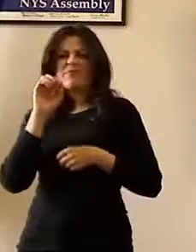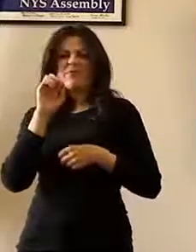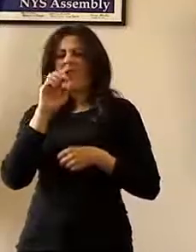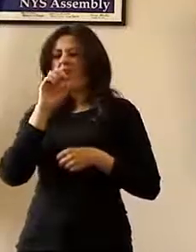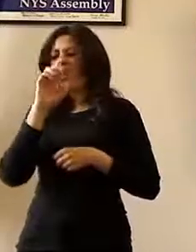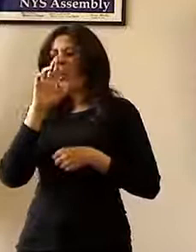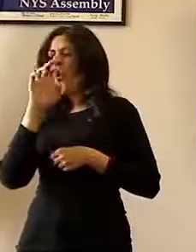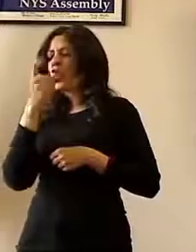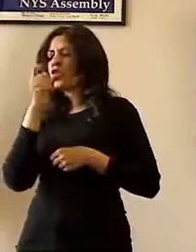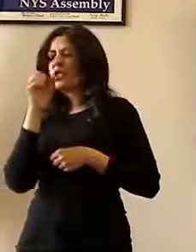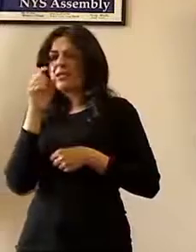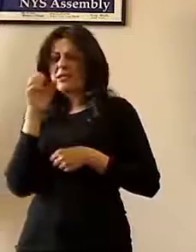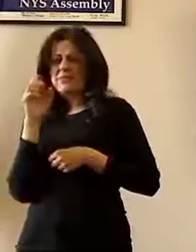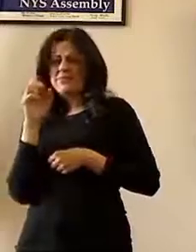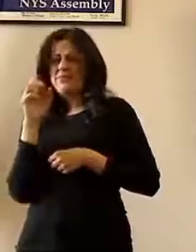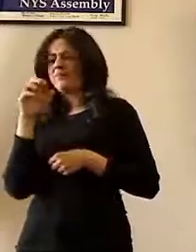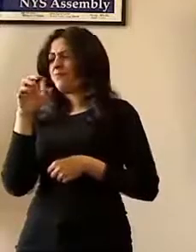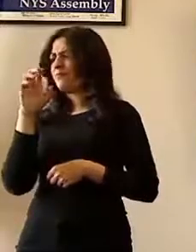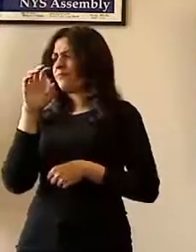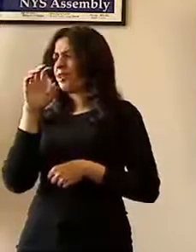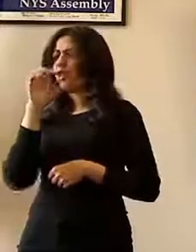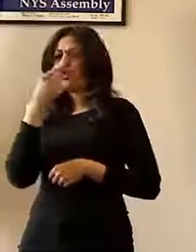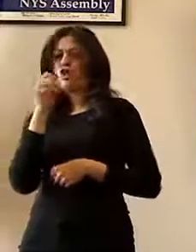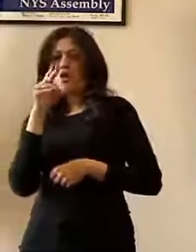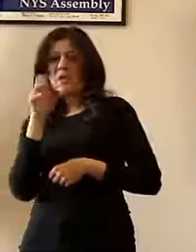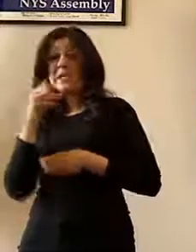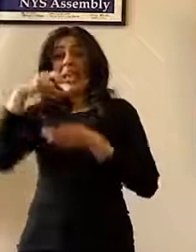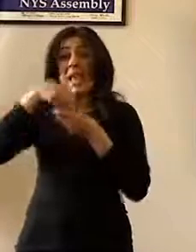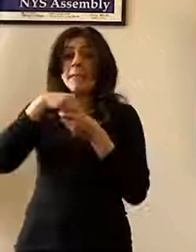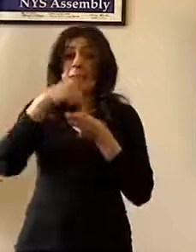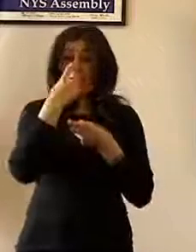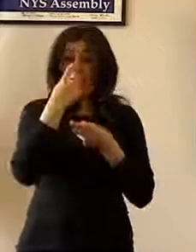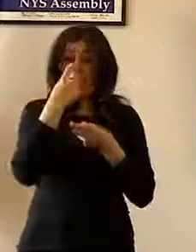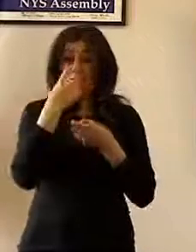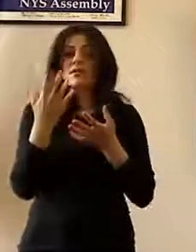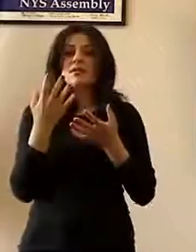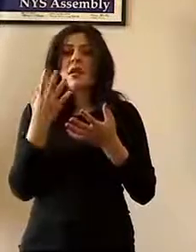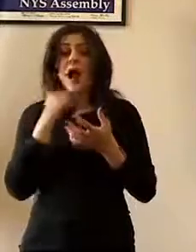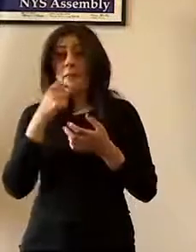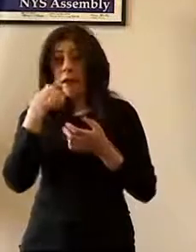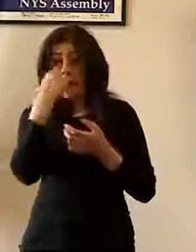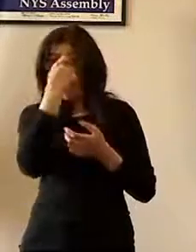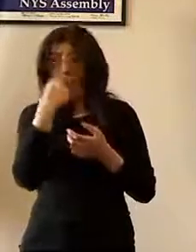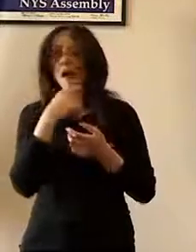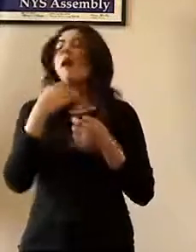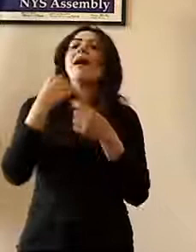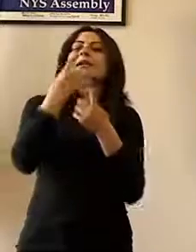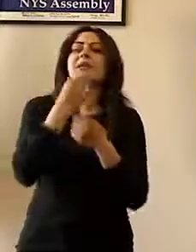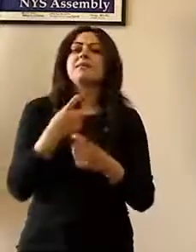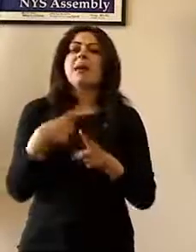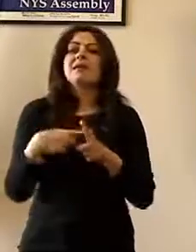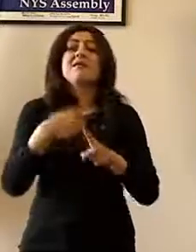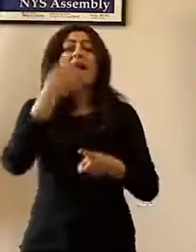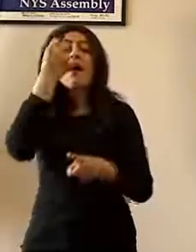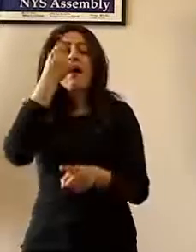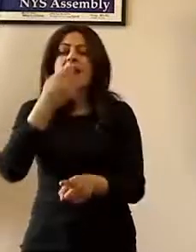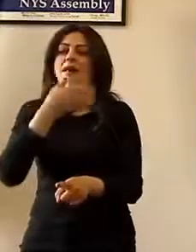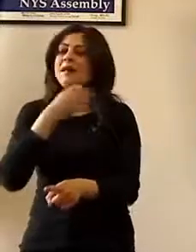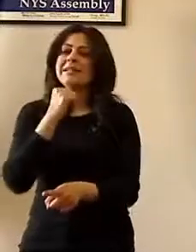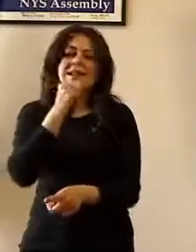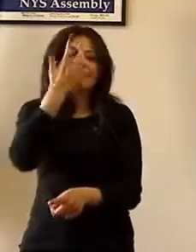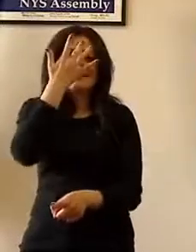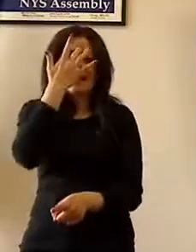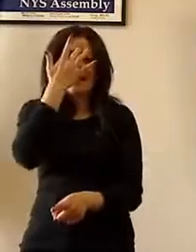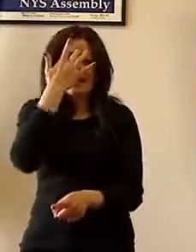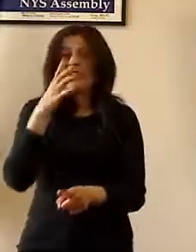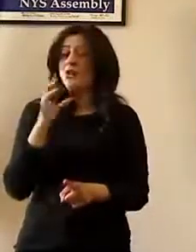oral pharynx, and they are swabbed, they test positive, but they're not sick. So this